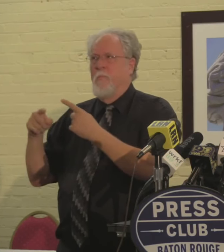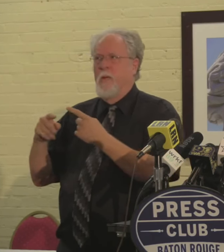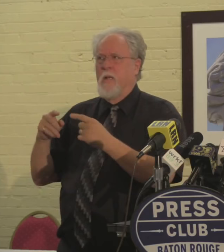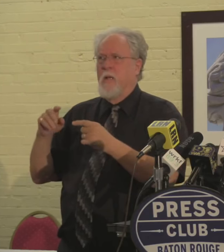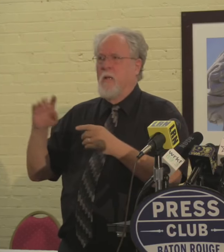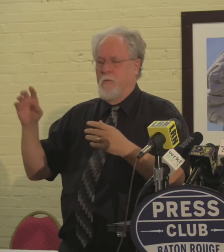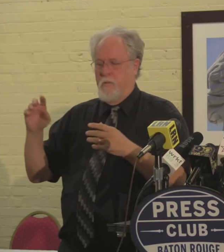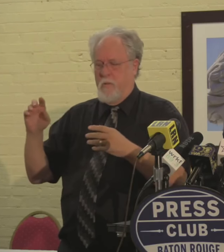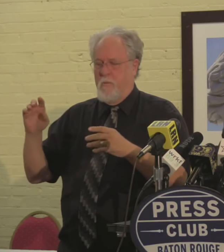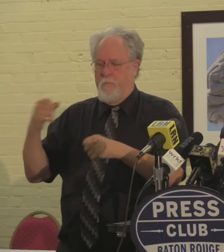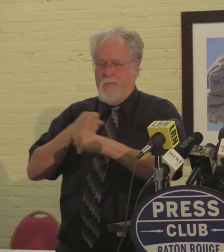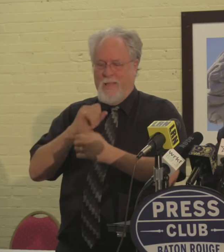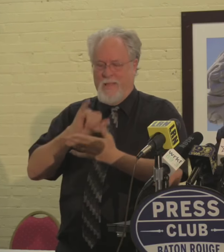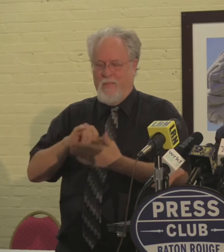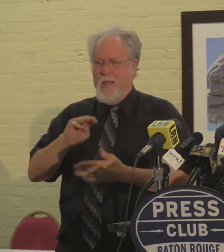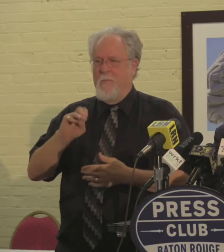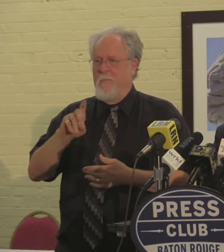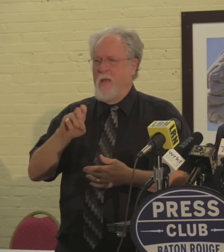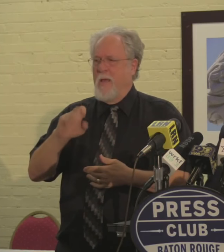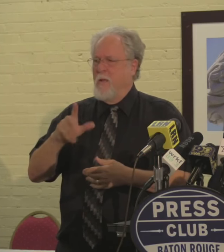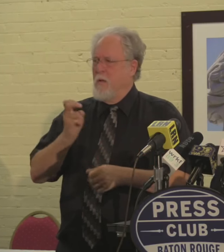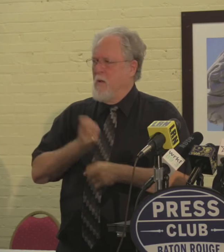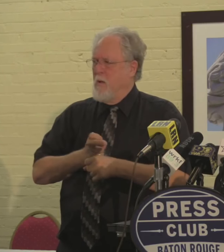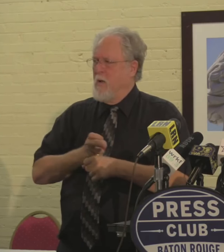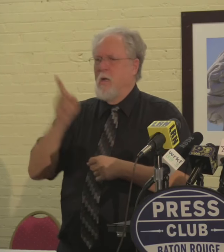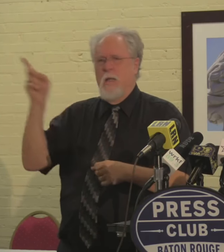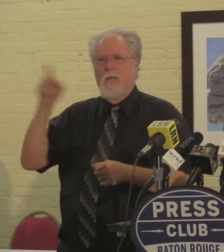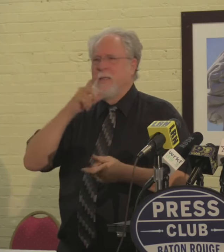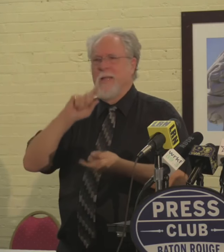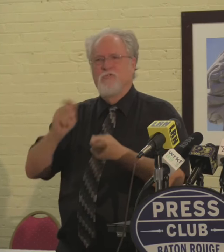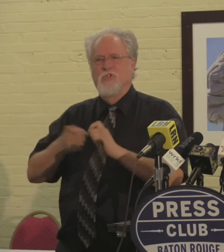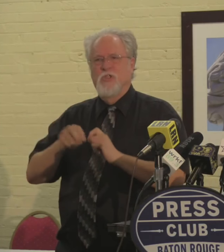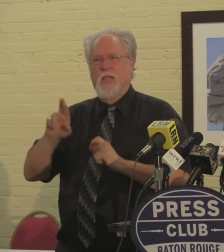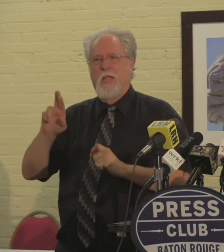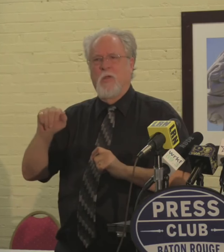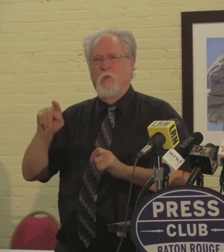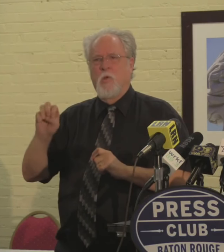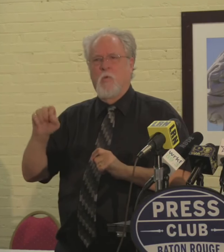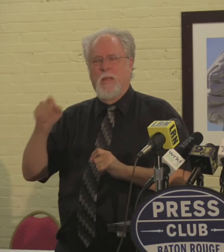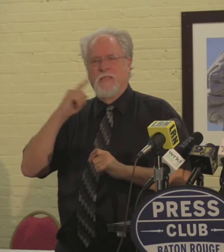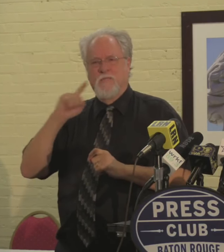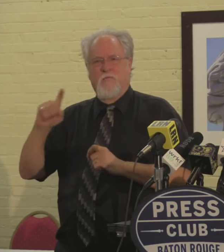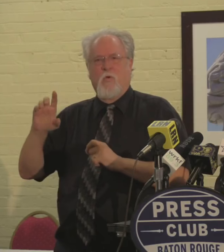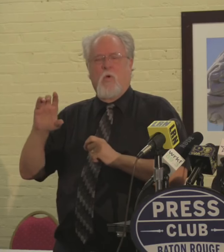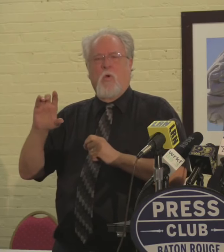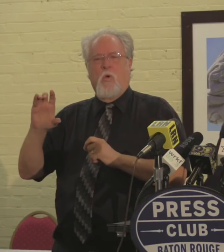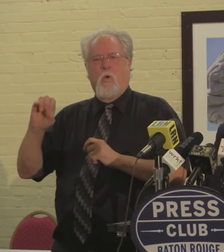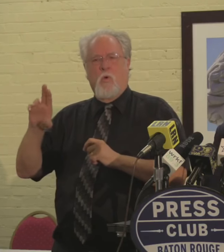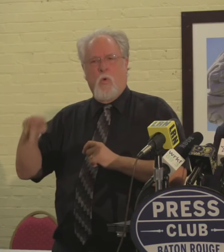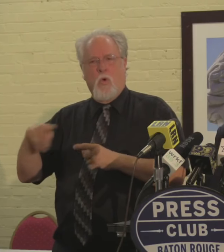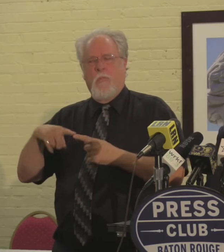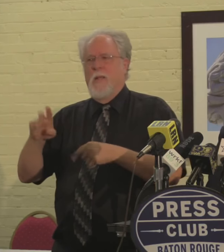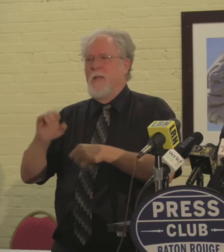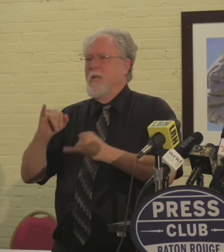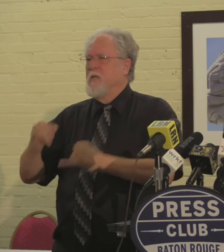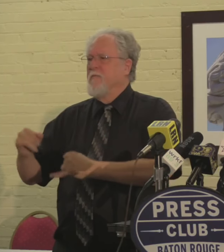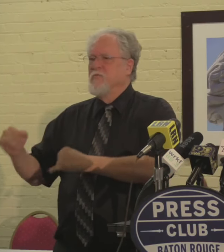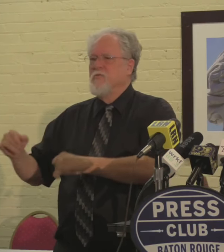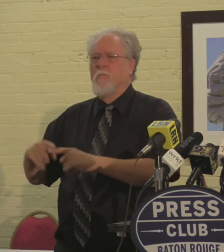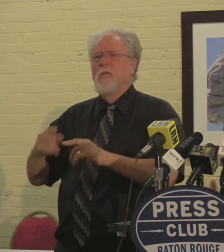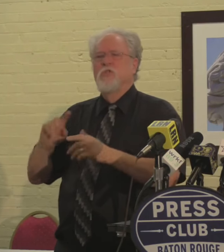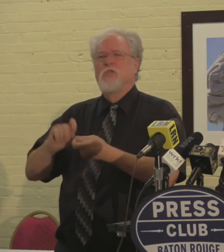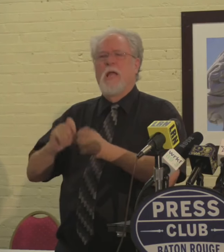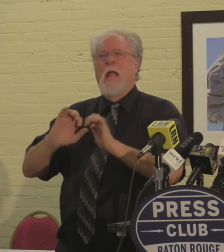is incredibly difficult because they didn't just change the tax rates for corporations and individuals. They also changed the